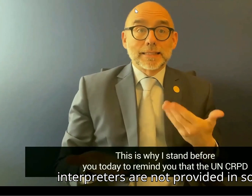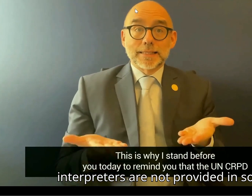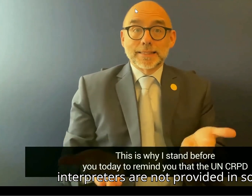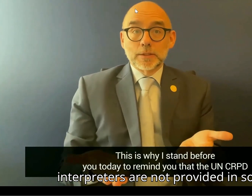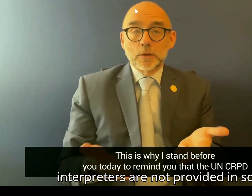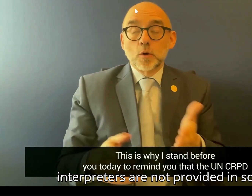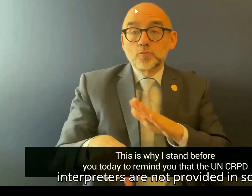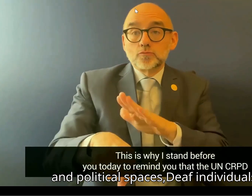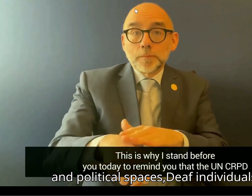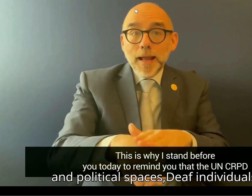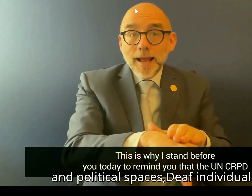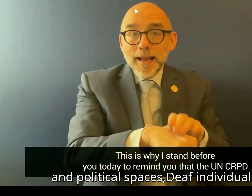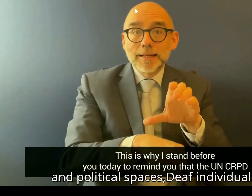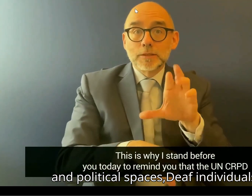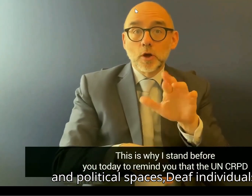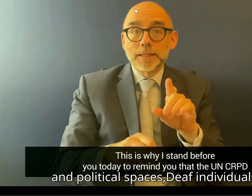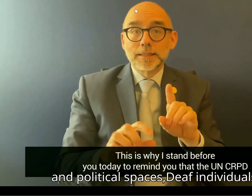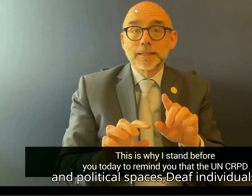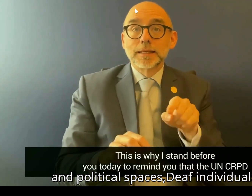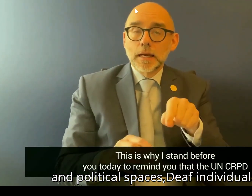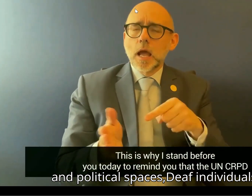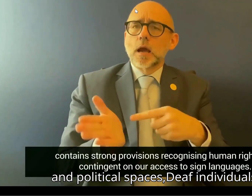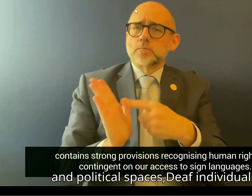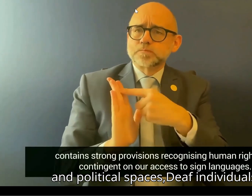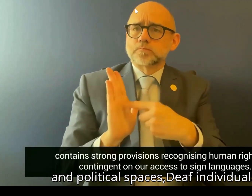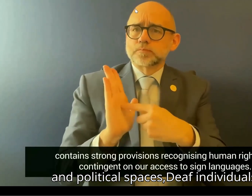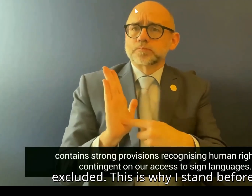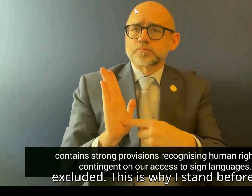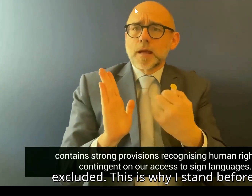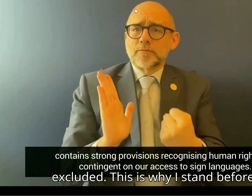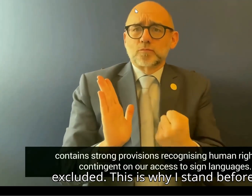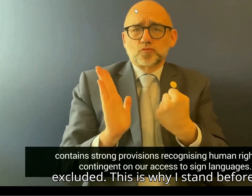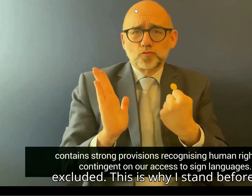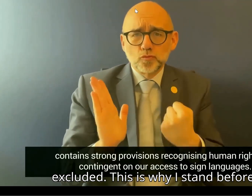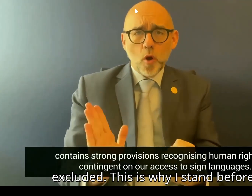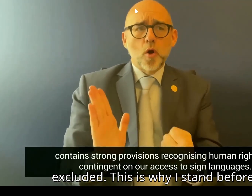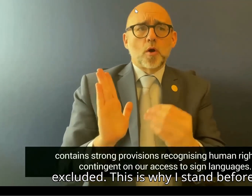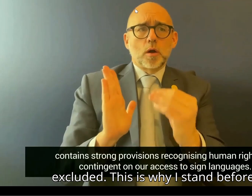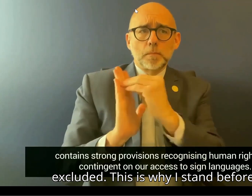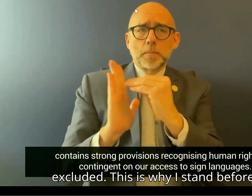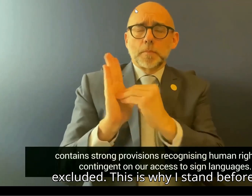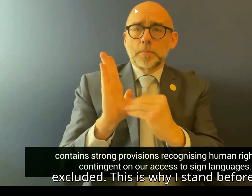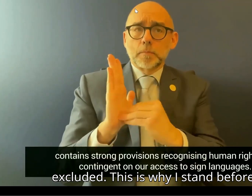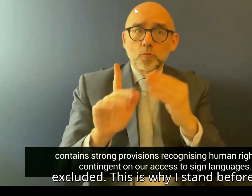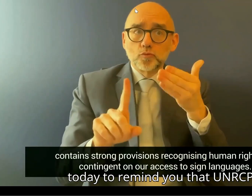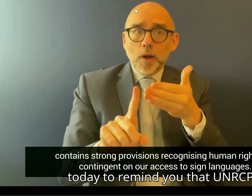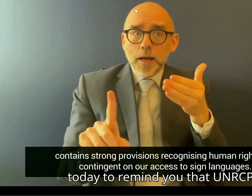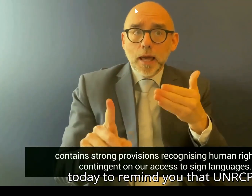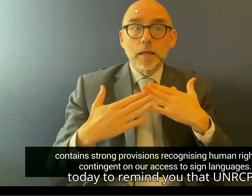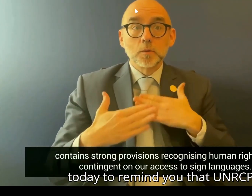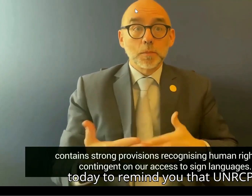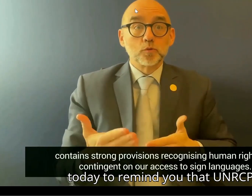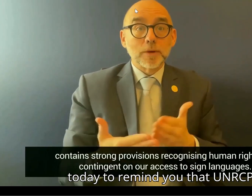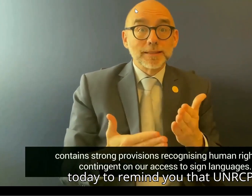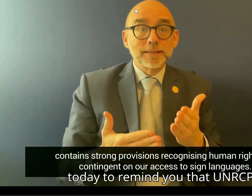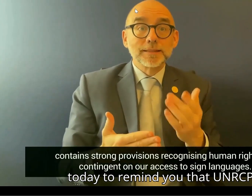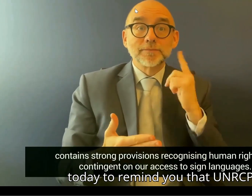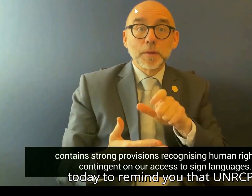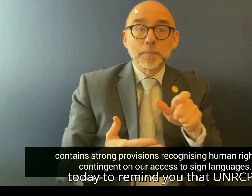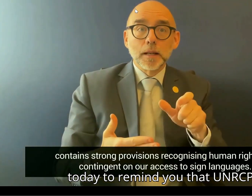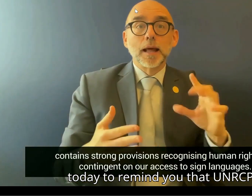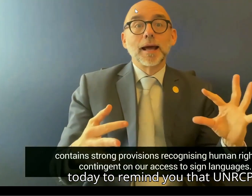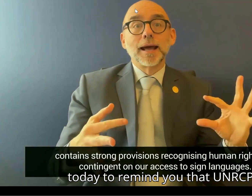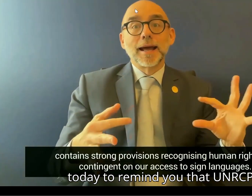are not provided in social and political spaces, deaf individuals are excluded. This is why I stand before you today to remind you